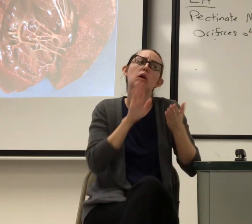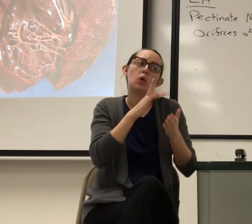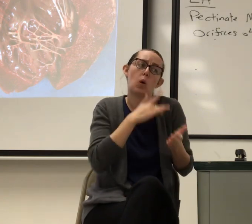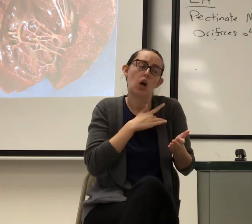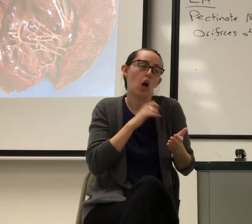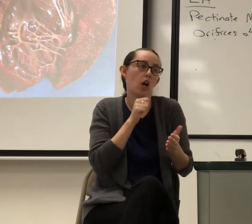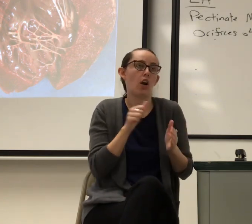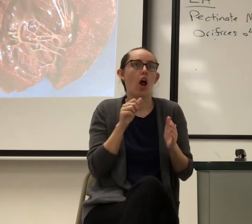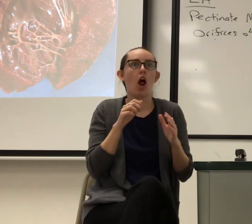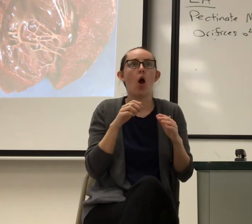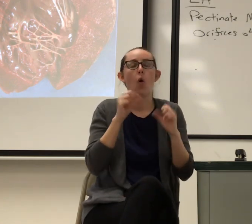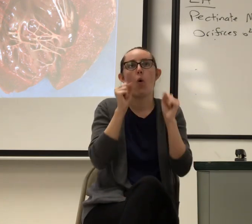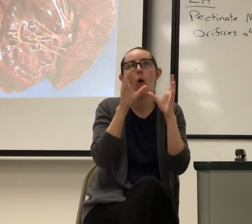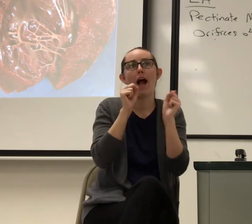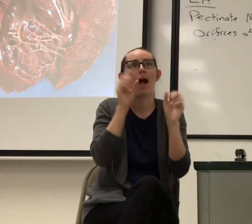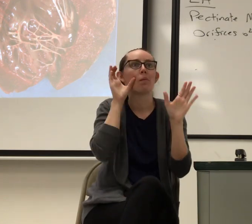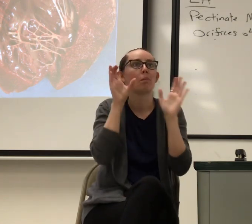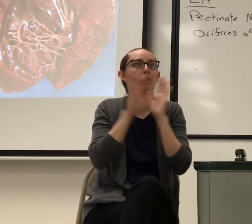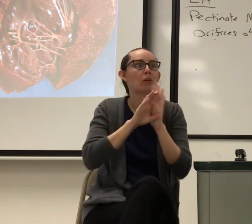them. Okay.